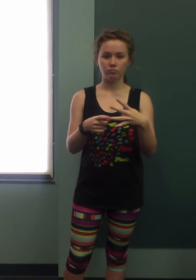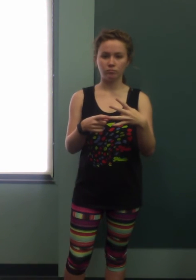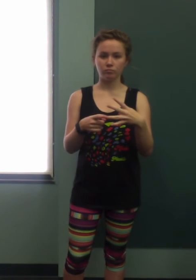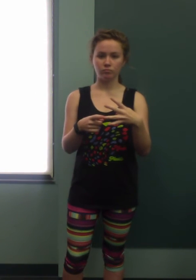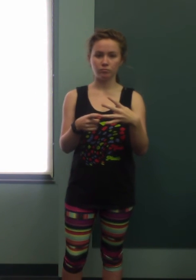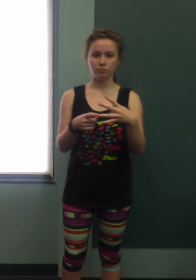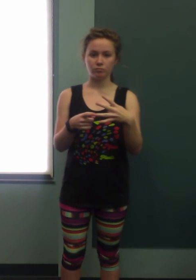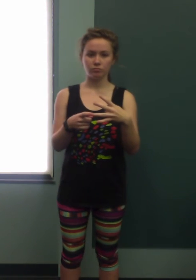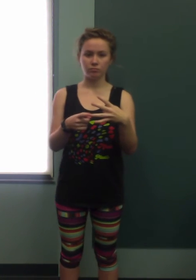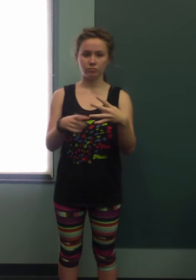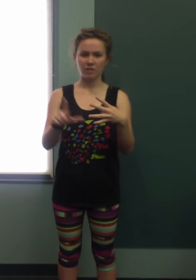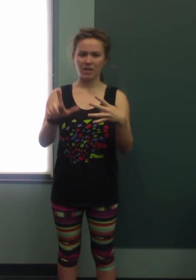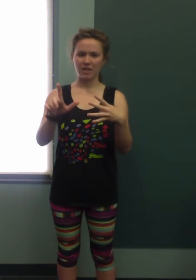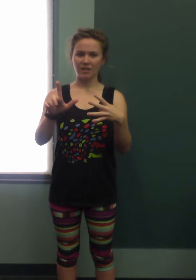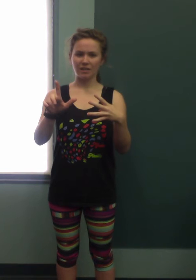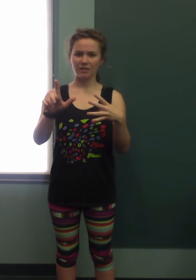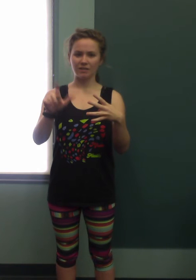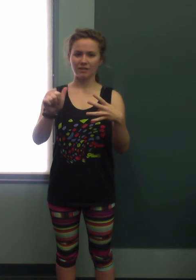What about lipids?